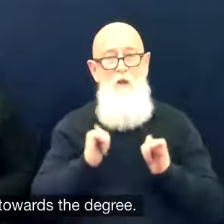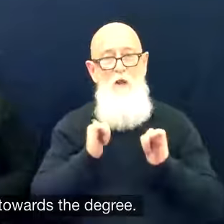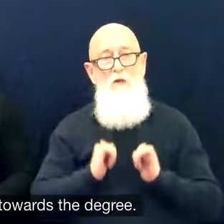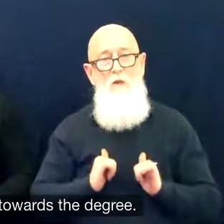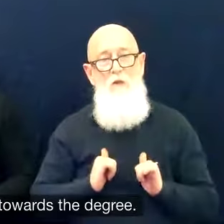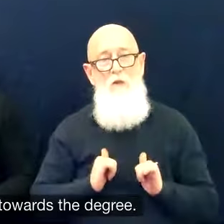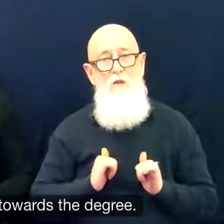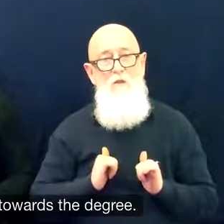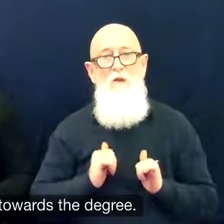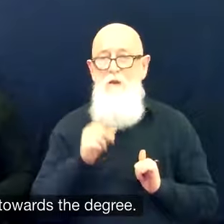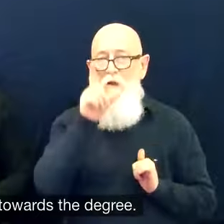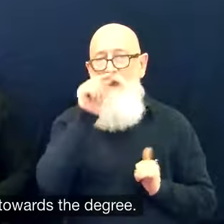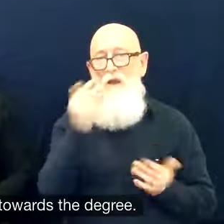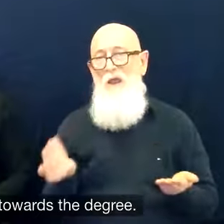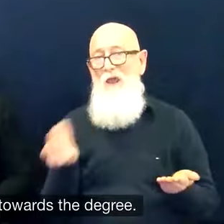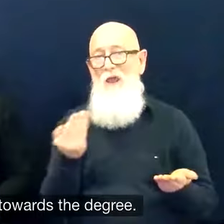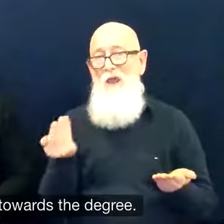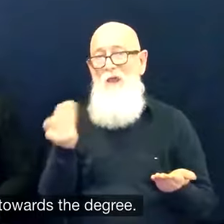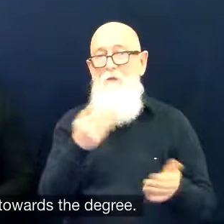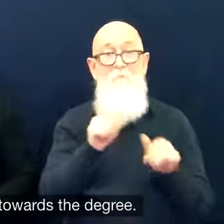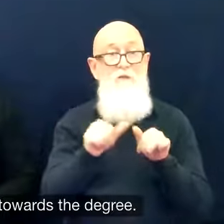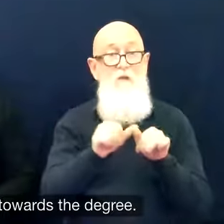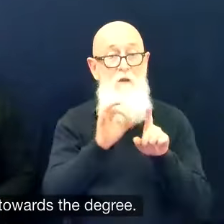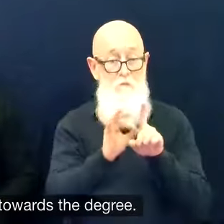That could add additional qualifications.